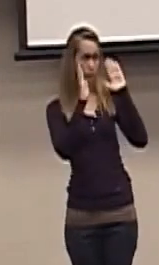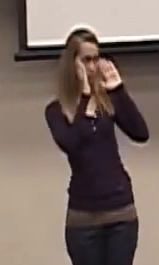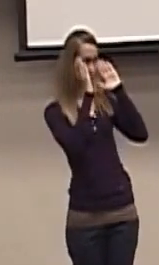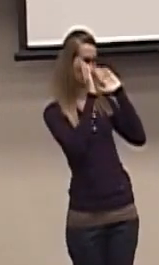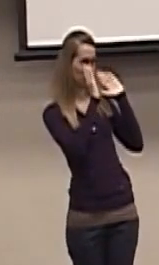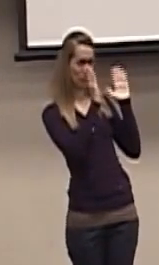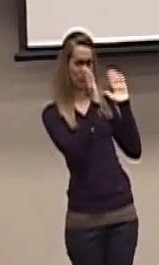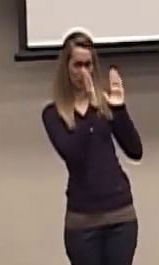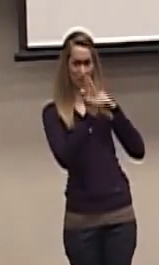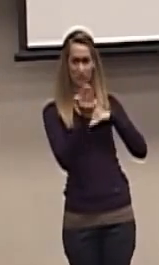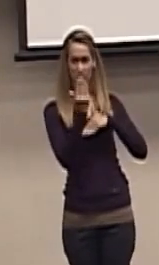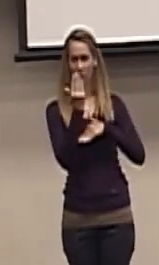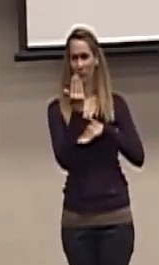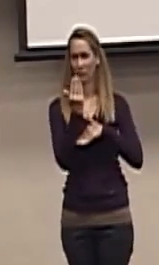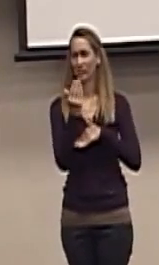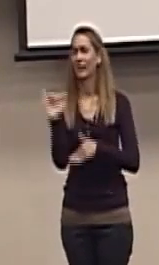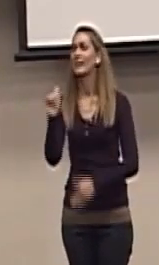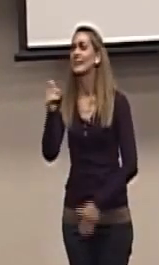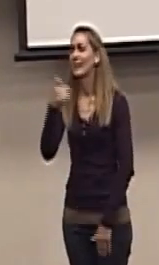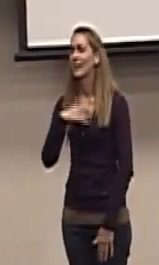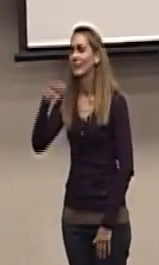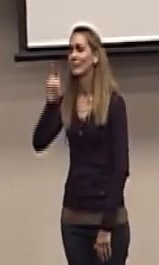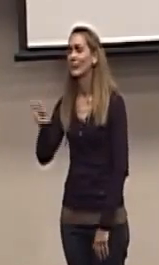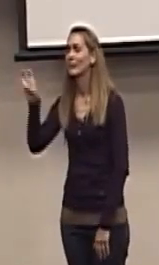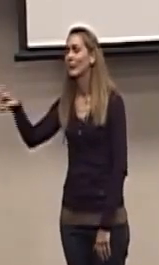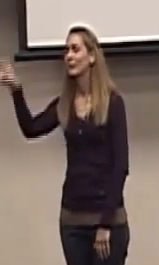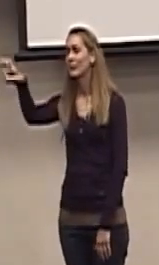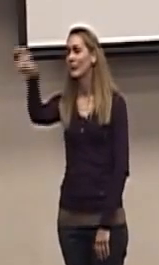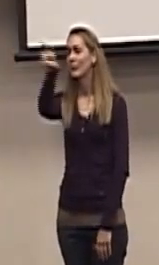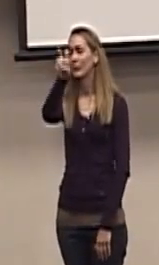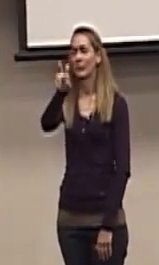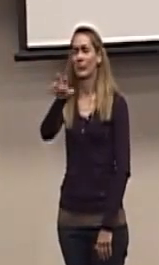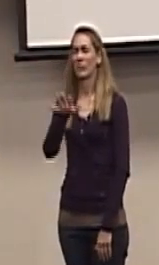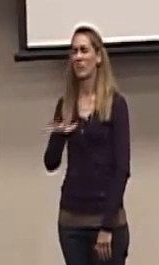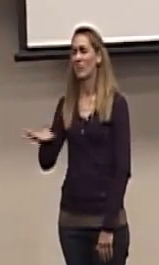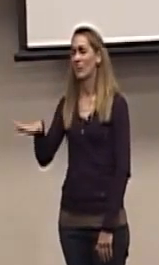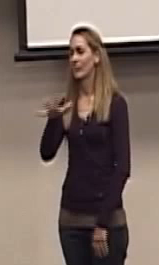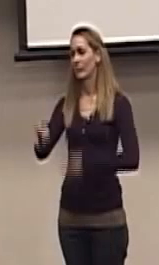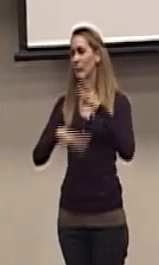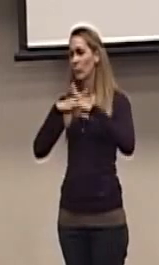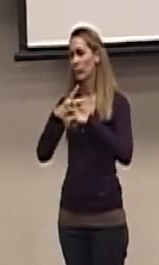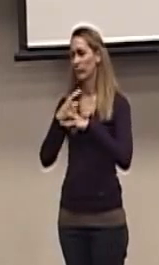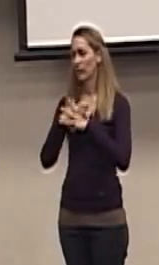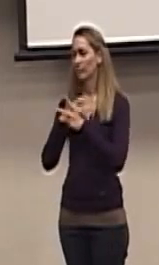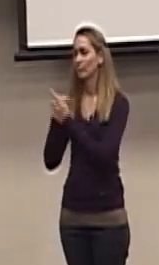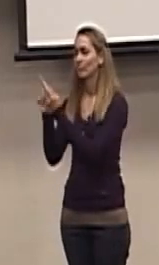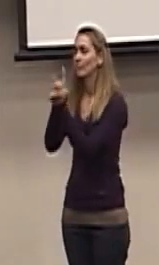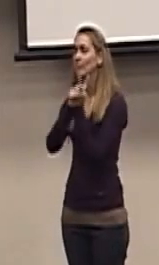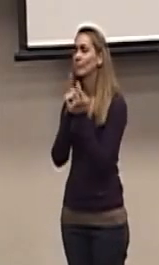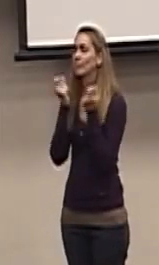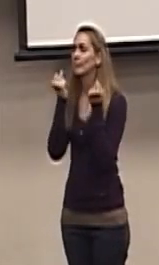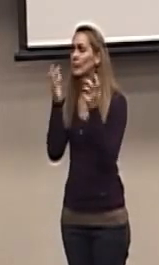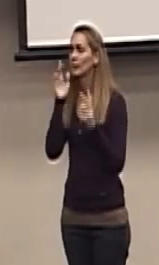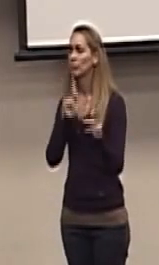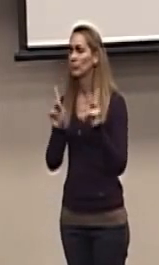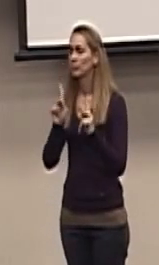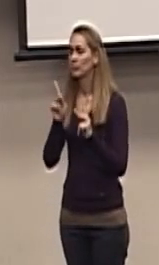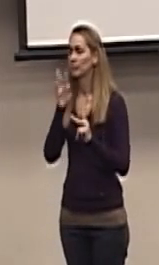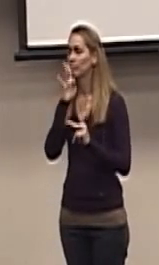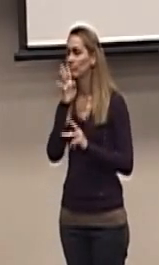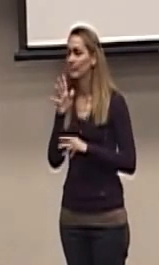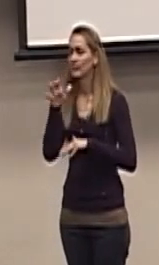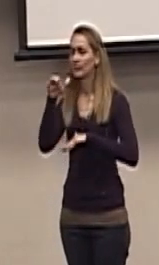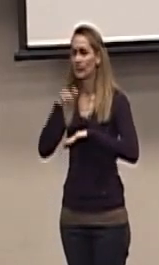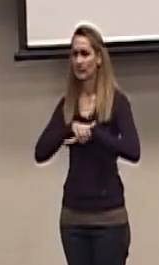morning. In my travels around the world, I interact with many, many people who speak the English language, but